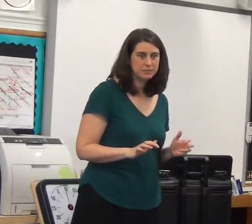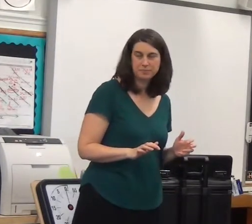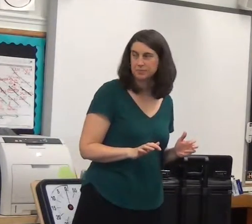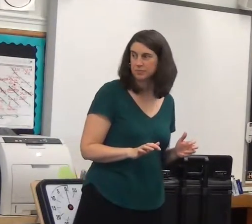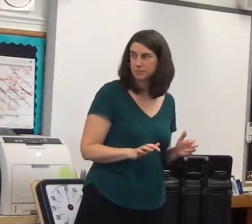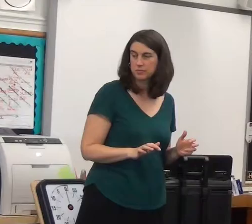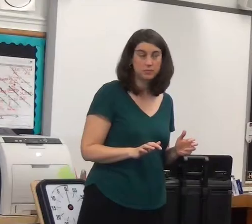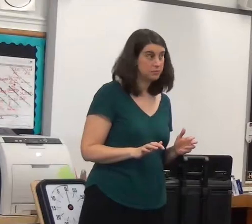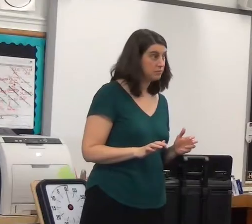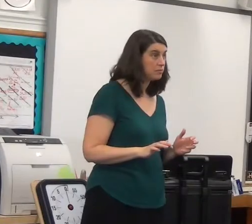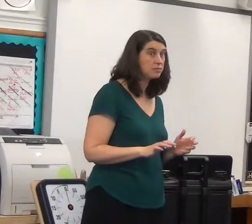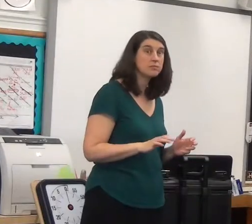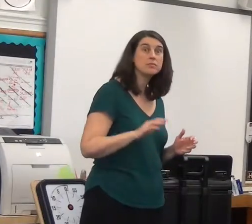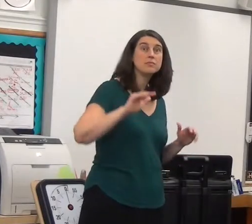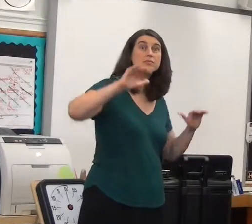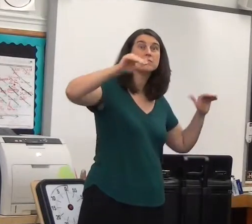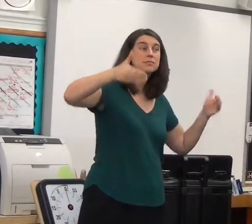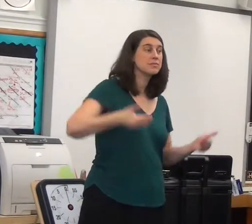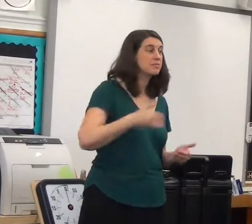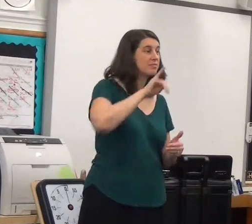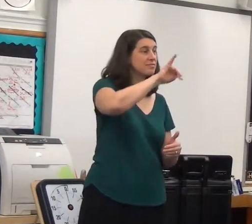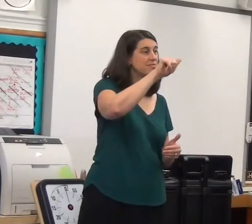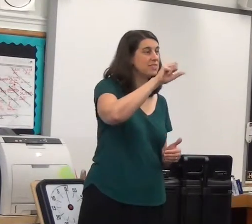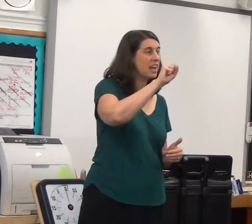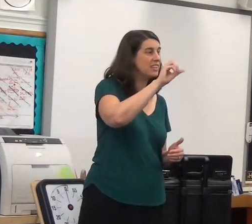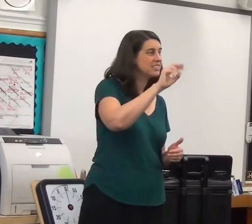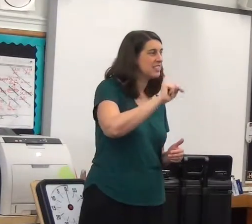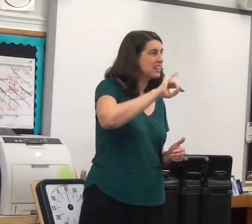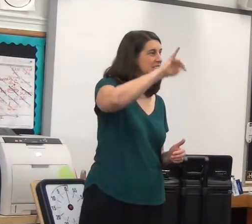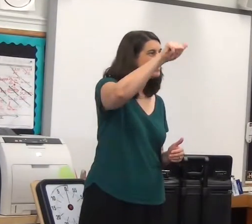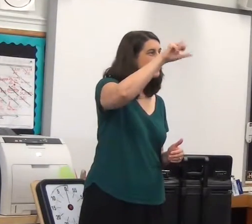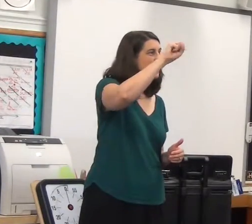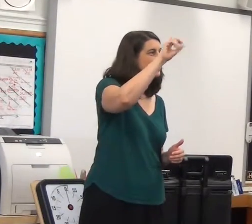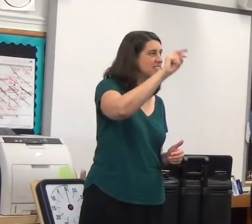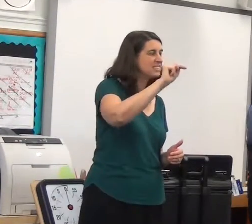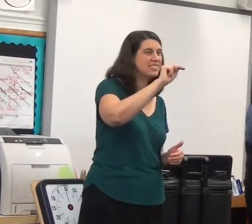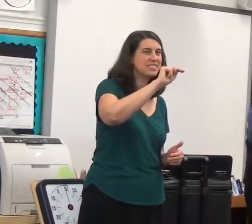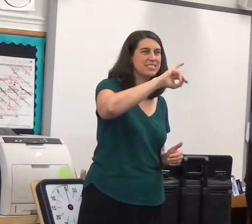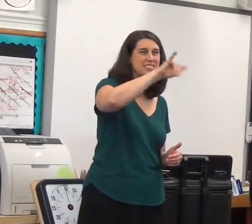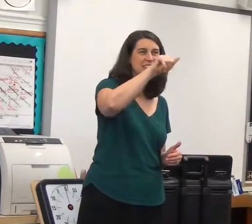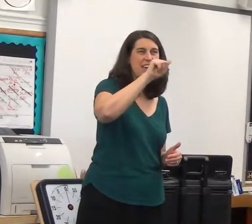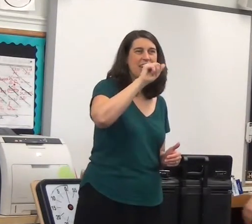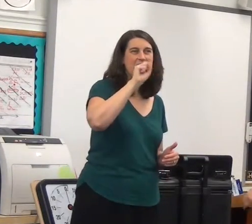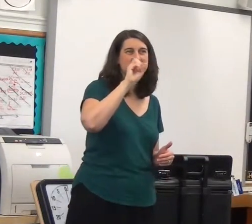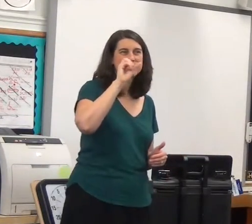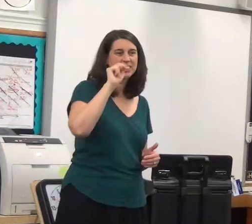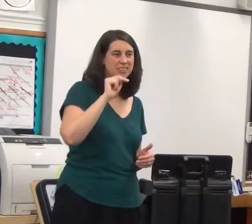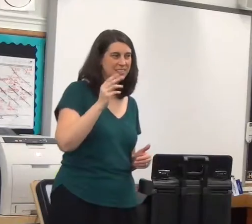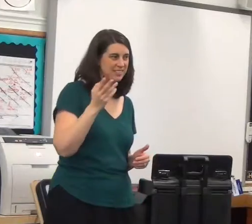To finish this trick, I'd like to invite my buddy Jason back up here to help us out. Give Jason a nice big hand. Oh, and I'm